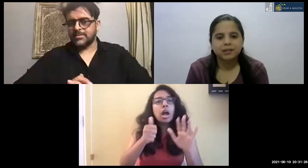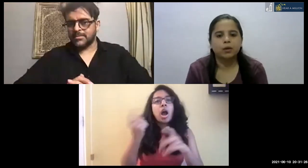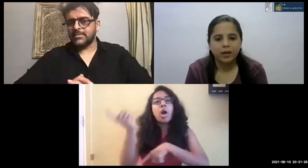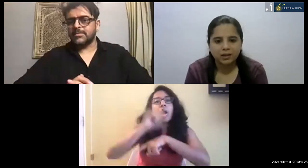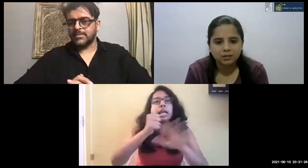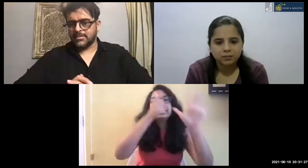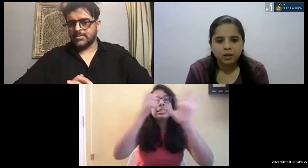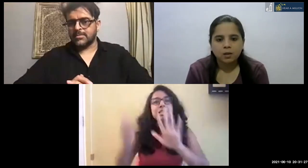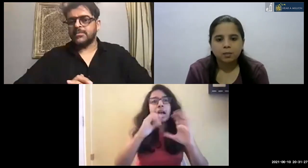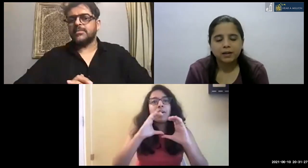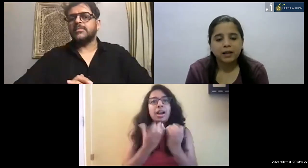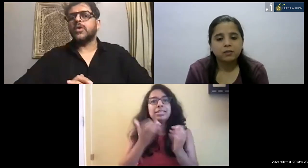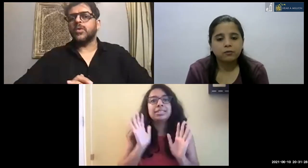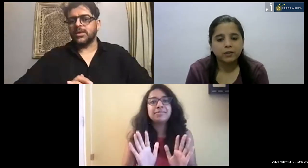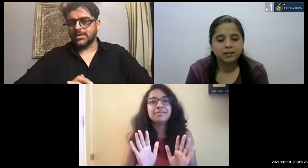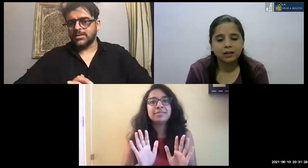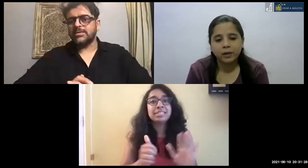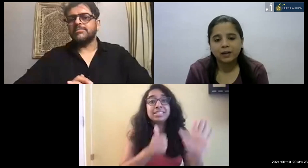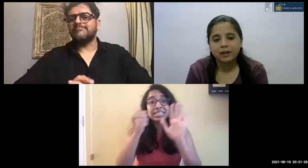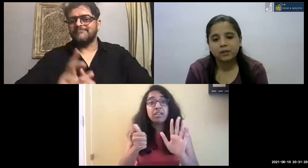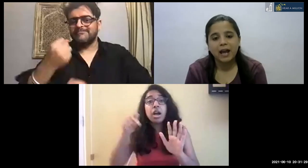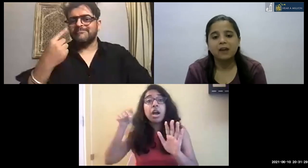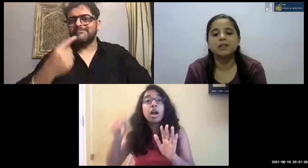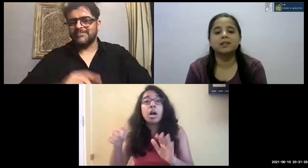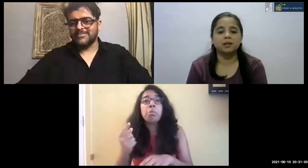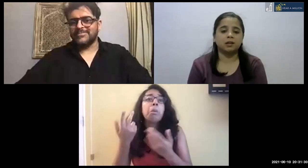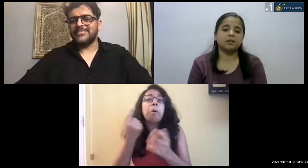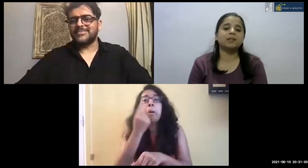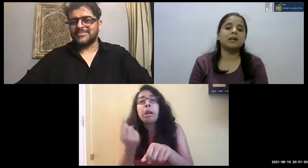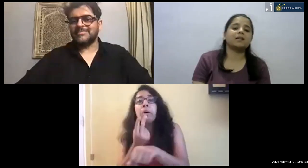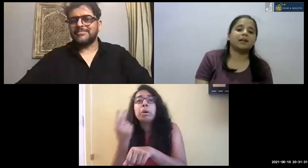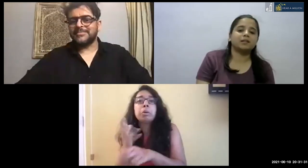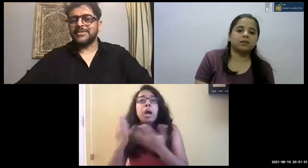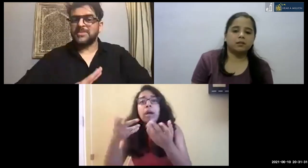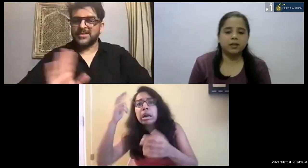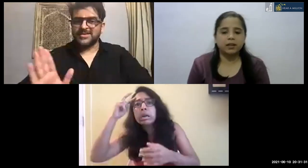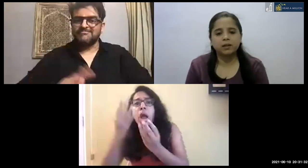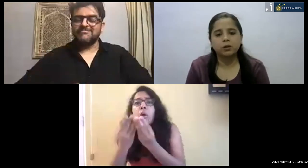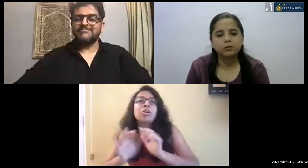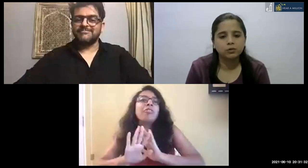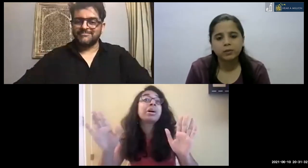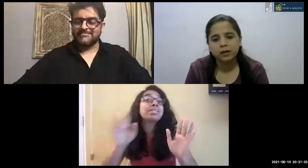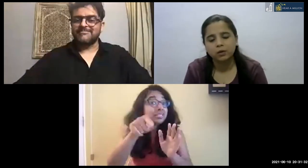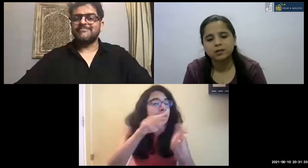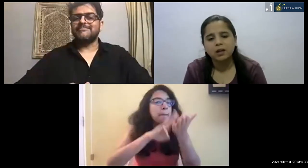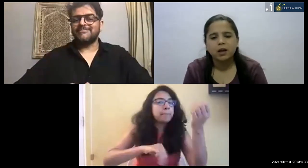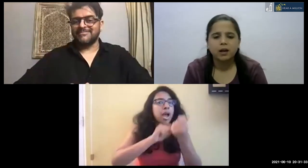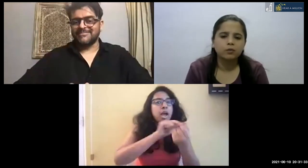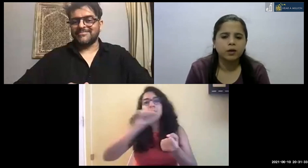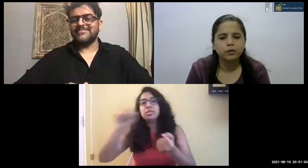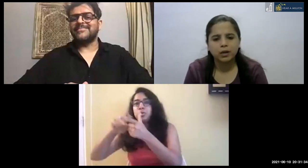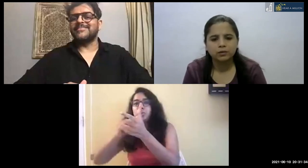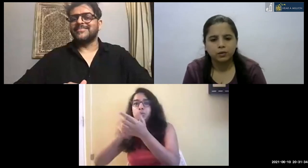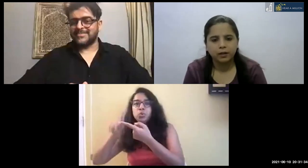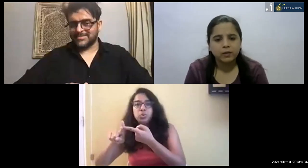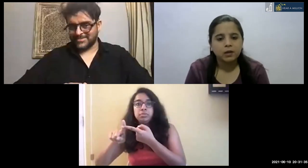can ask their queries. But in physical way, like we have this 6-hour class, correct? But on Zoom, it was around